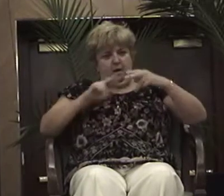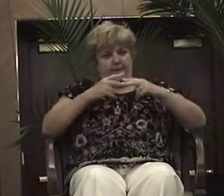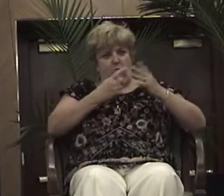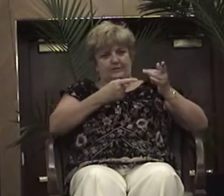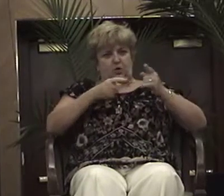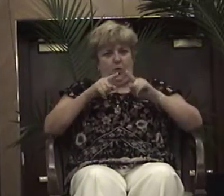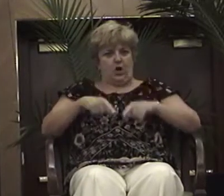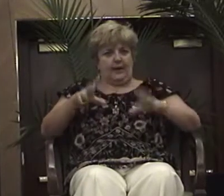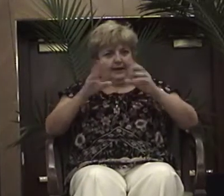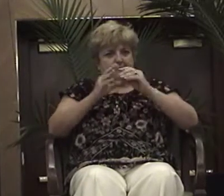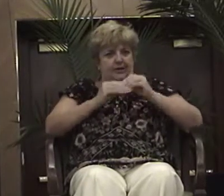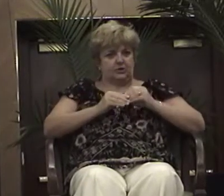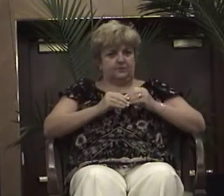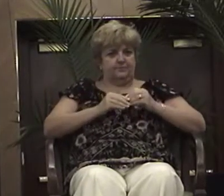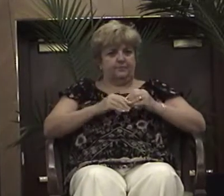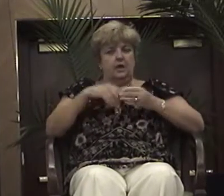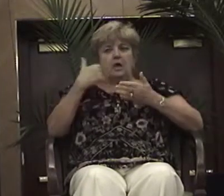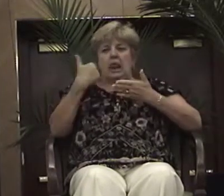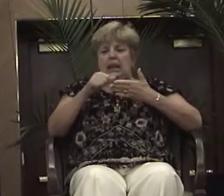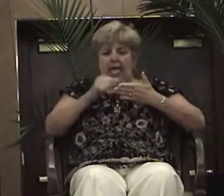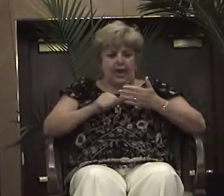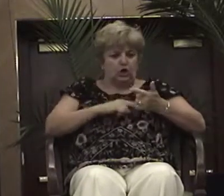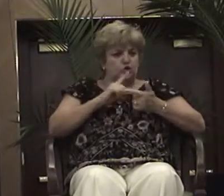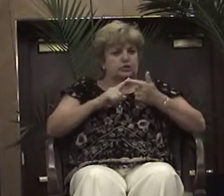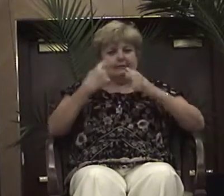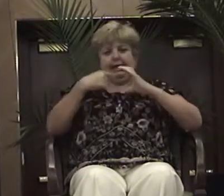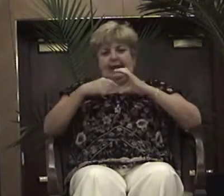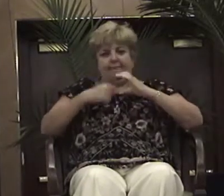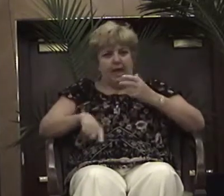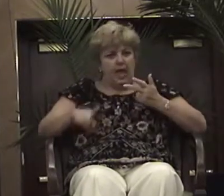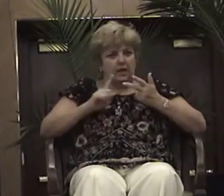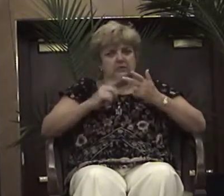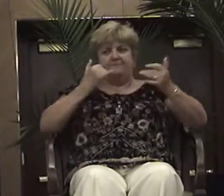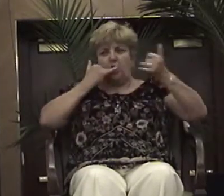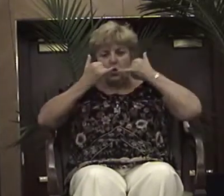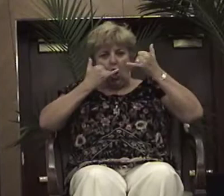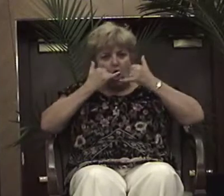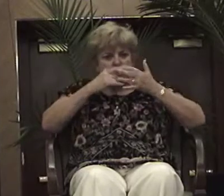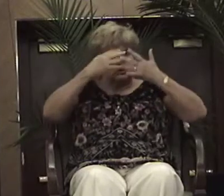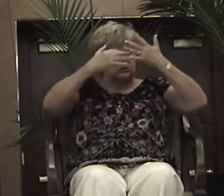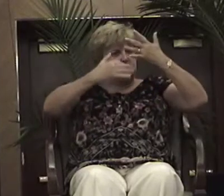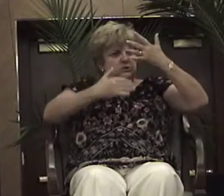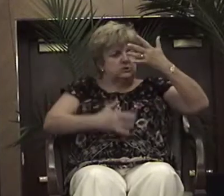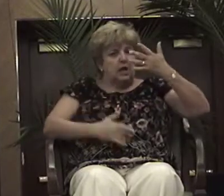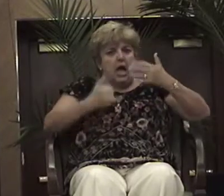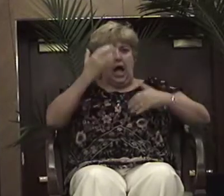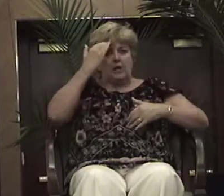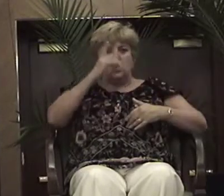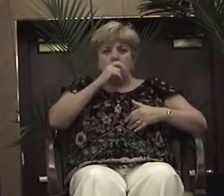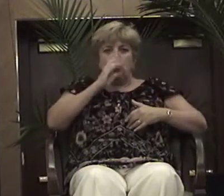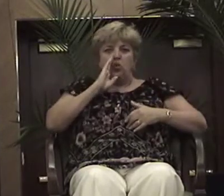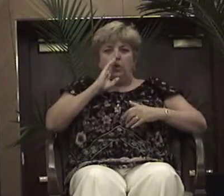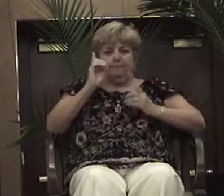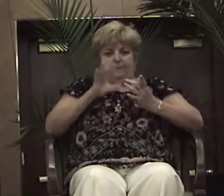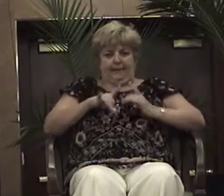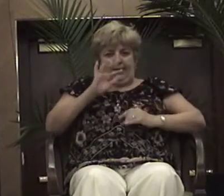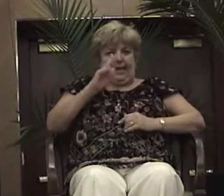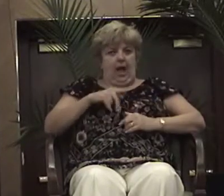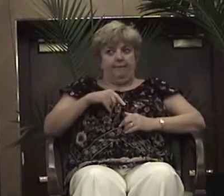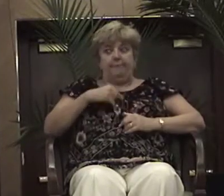With letters, with emails, with conversations. You know, I knew who was going to meet me, and they were there, and I knew